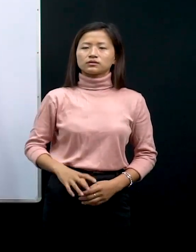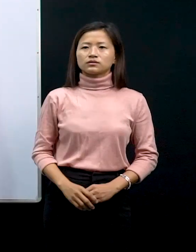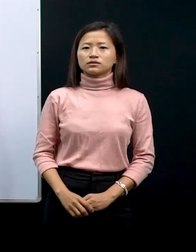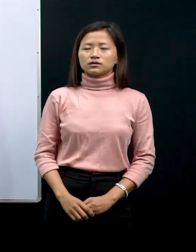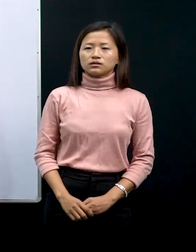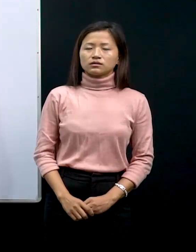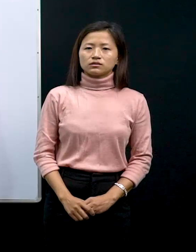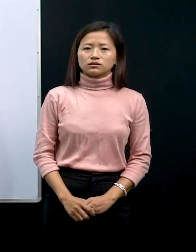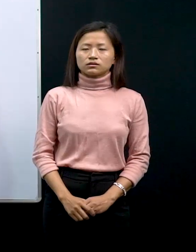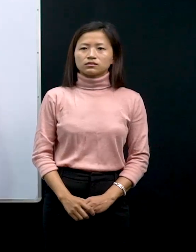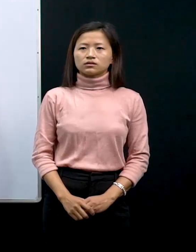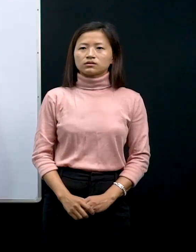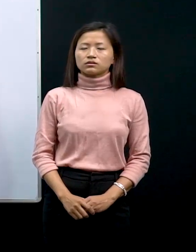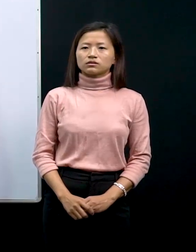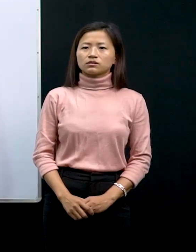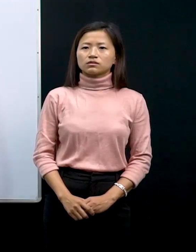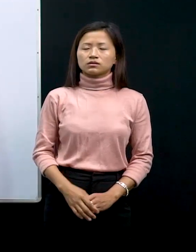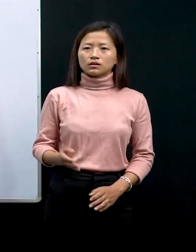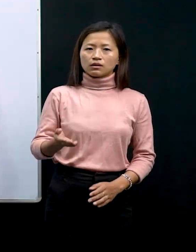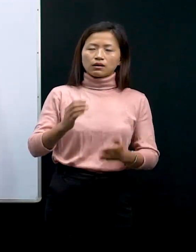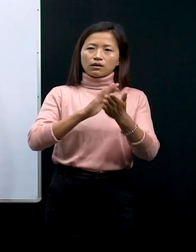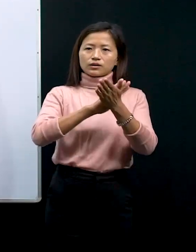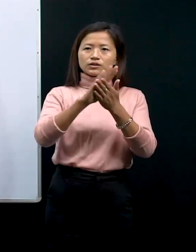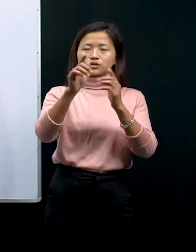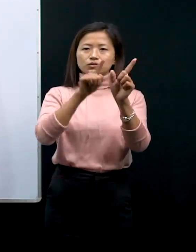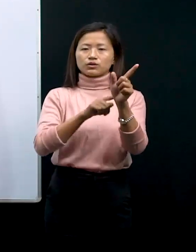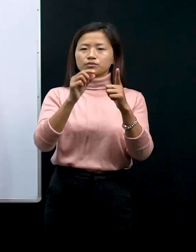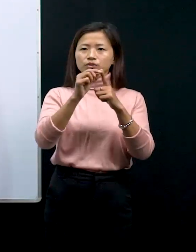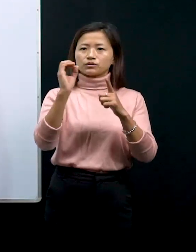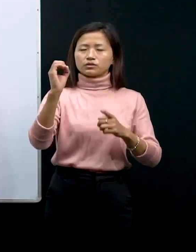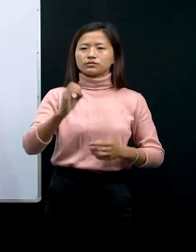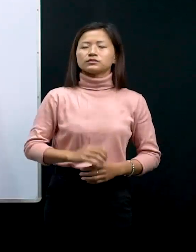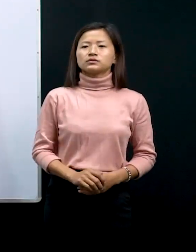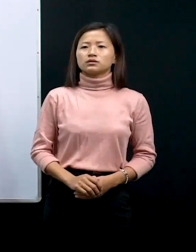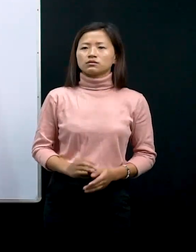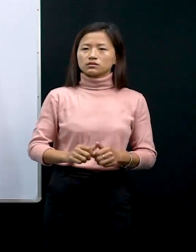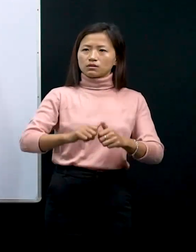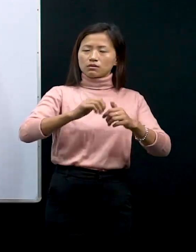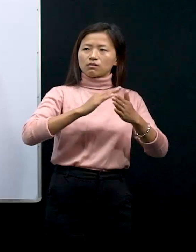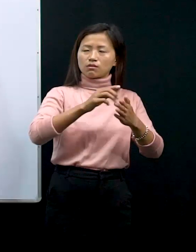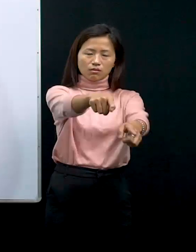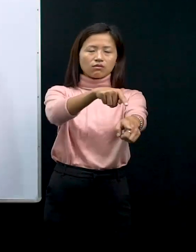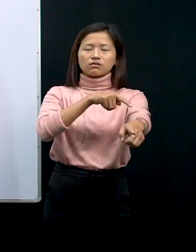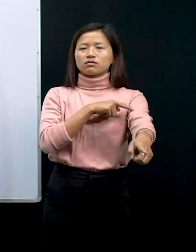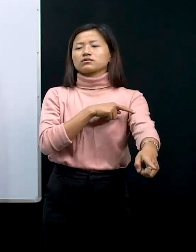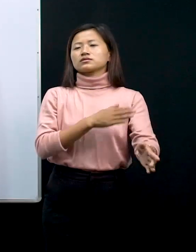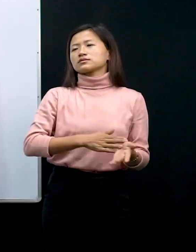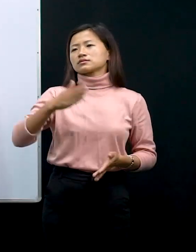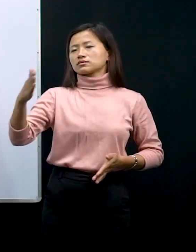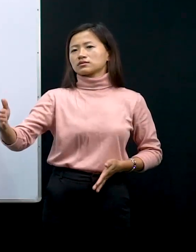90 degree is which one? Hypotenuse, that is longest side, right? Okay.